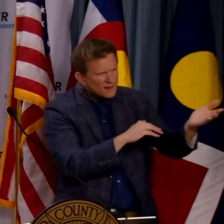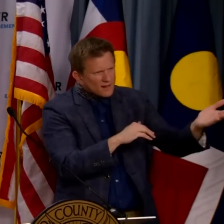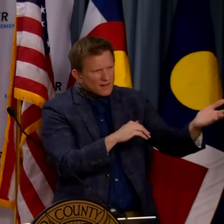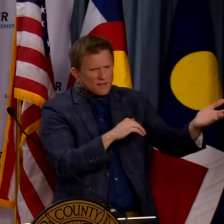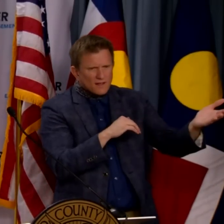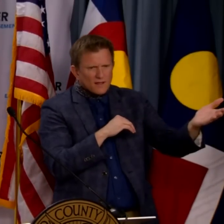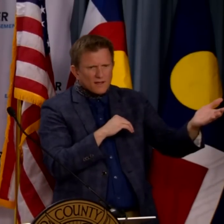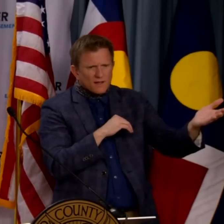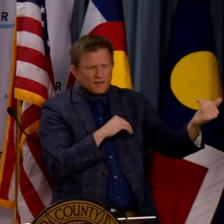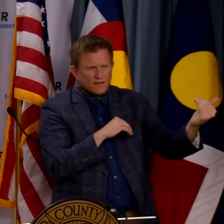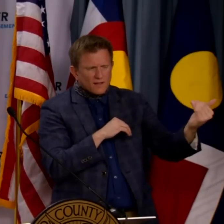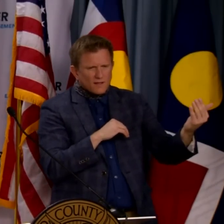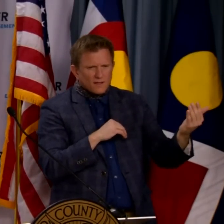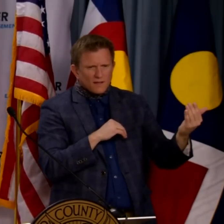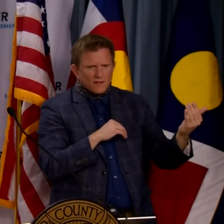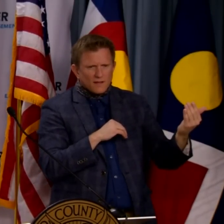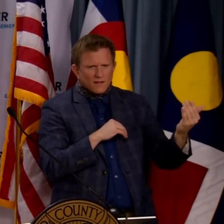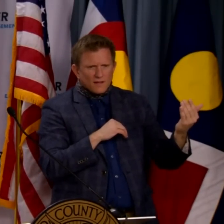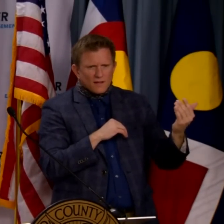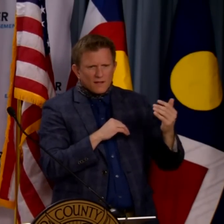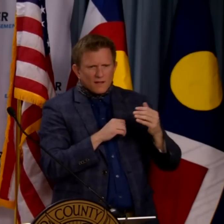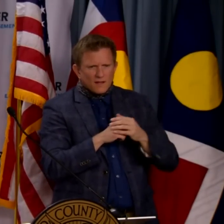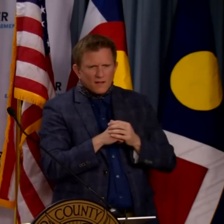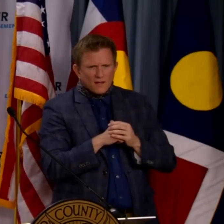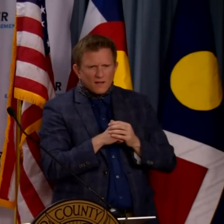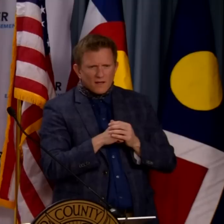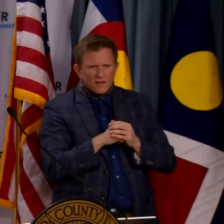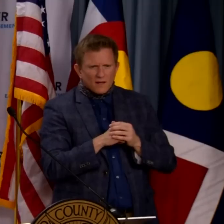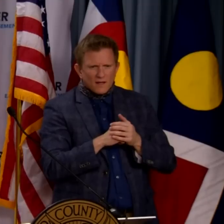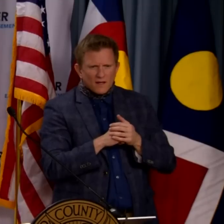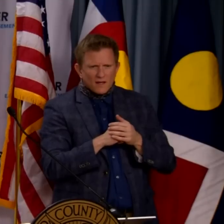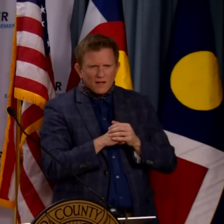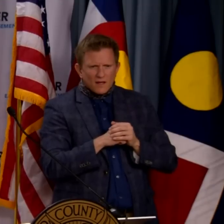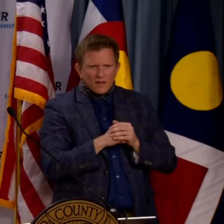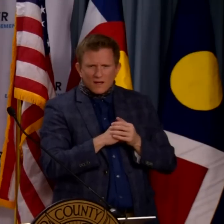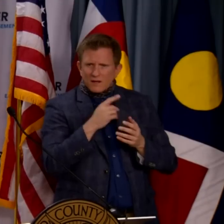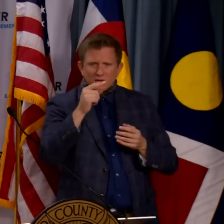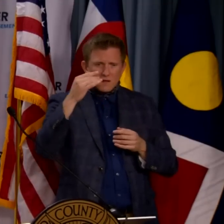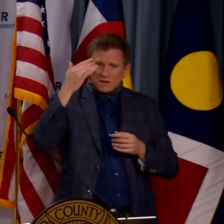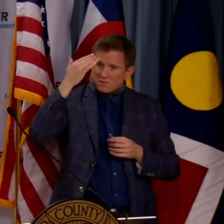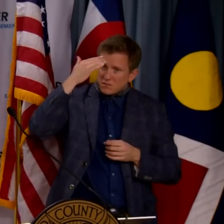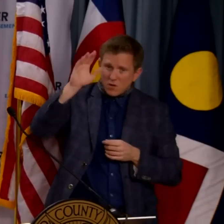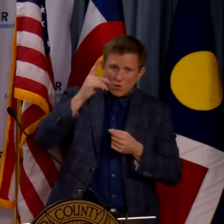in a responsible manner, and then following up with swab tests every time they get a positive serology test.